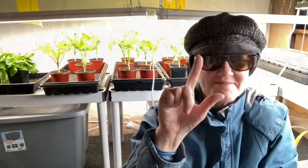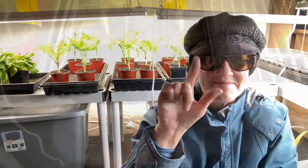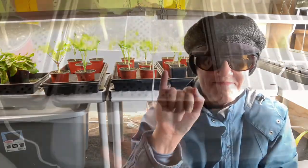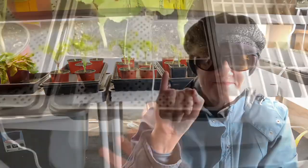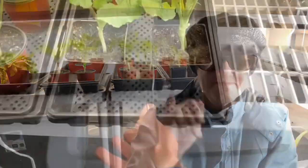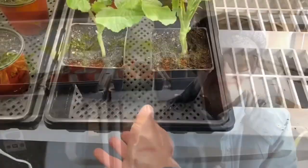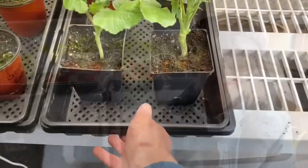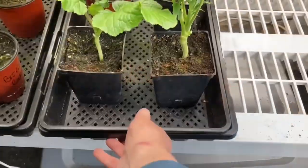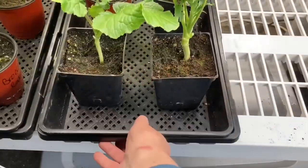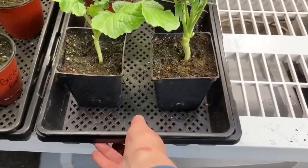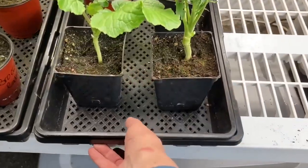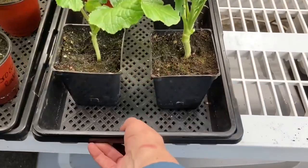broccoli.